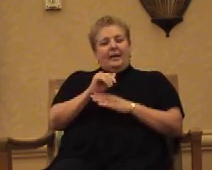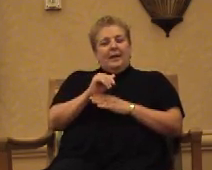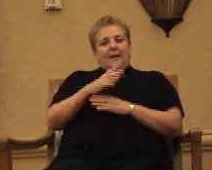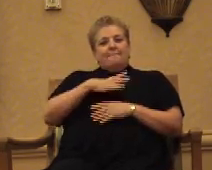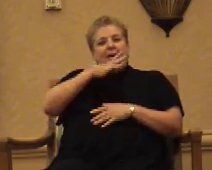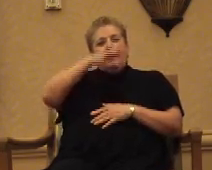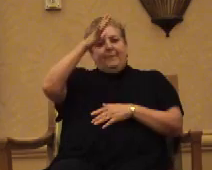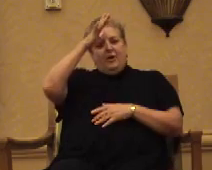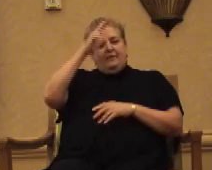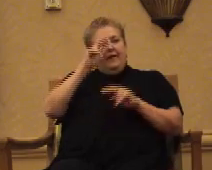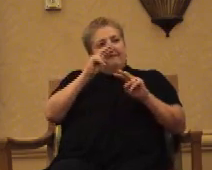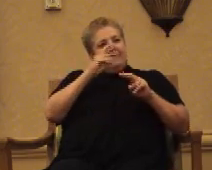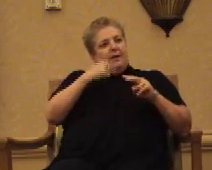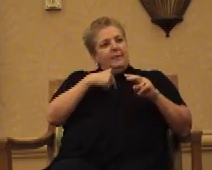watching Static on television.